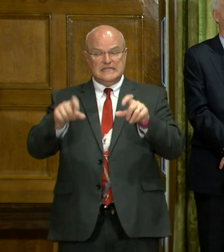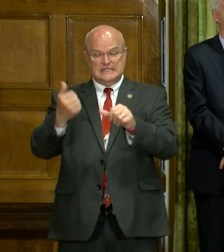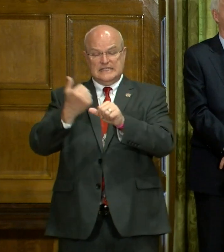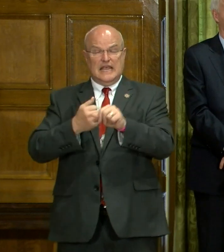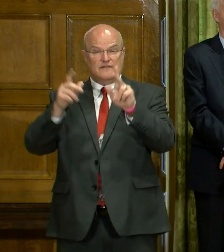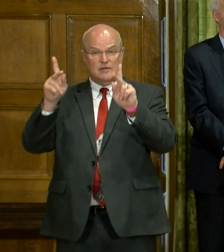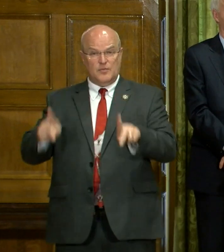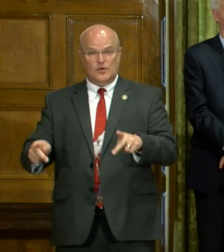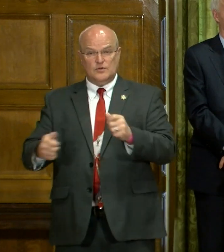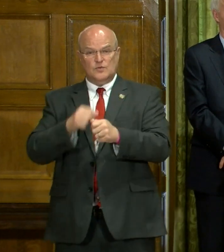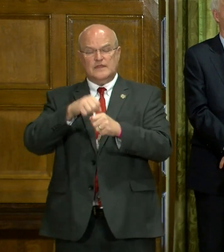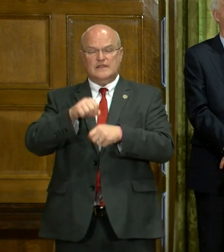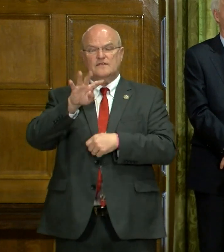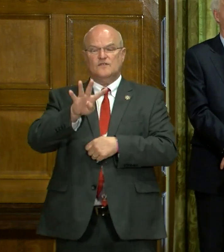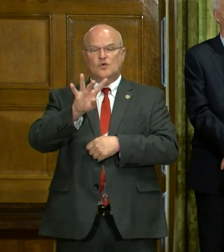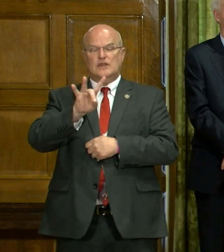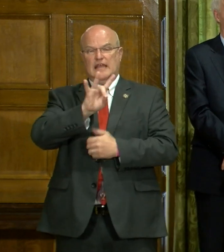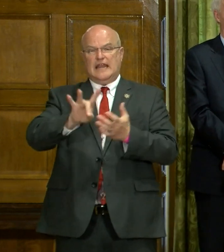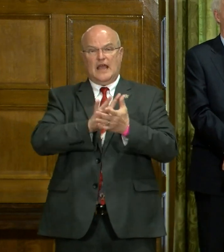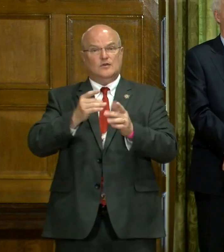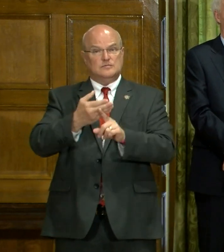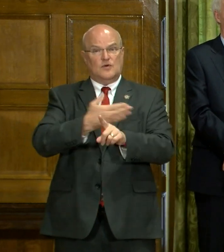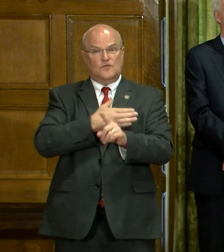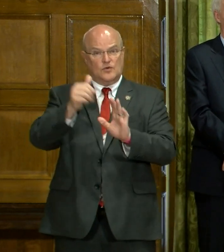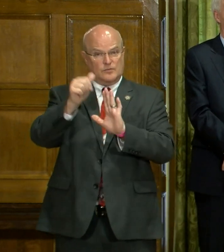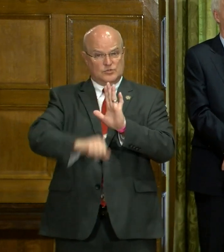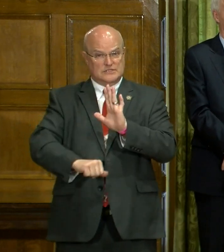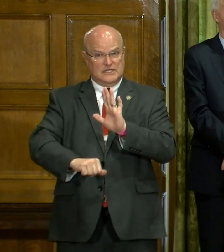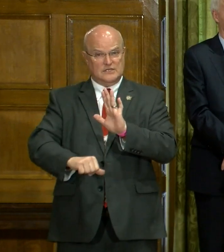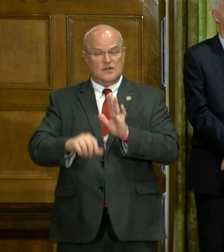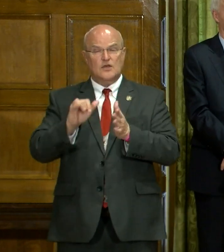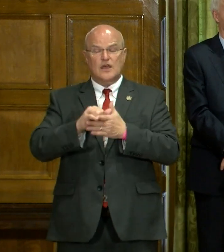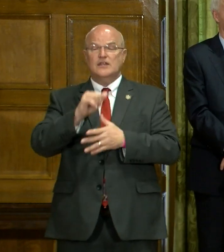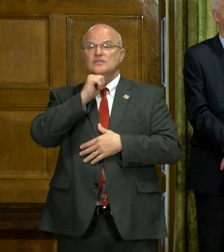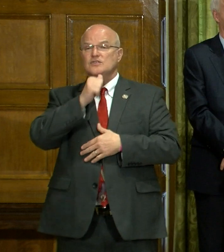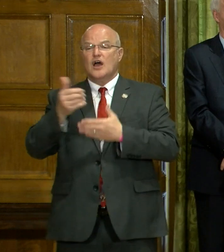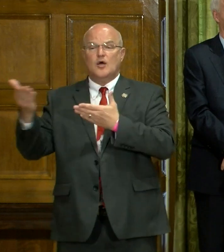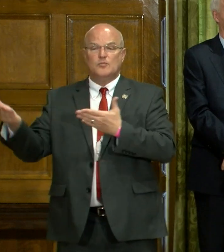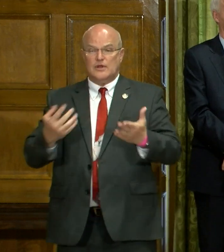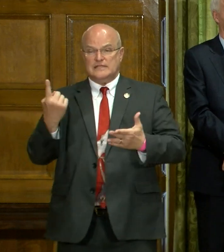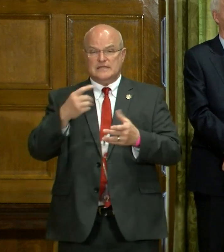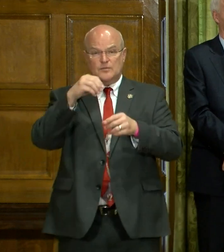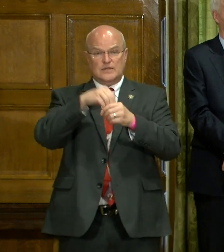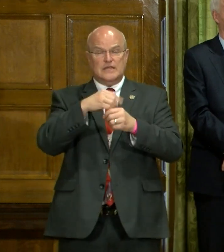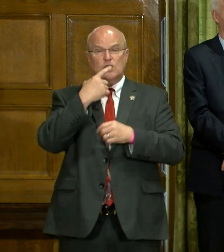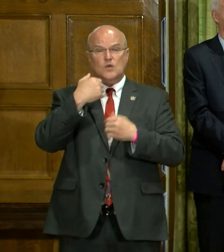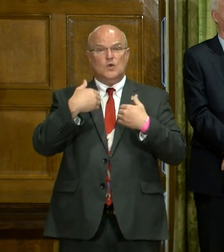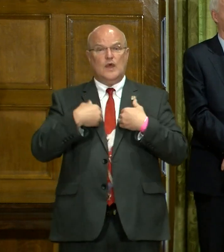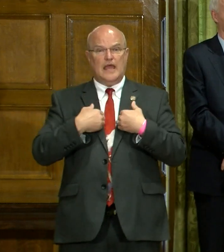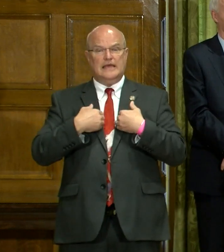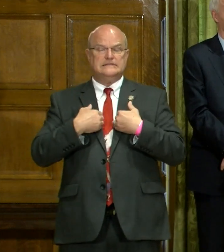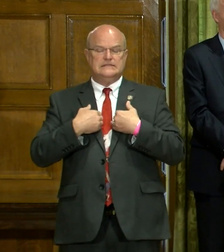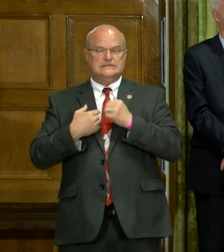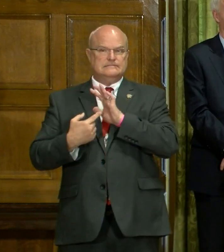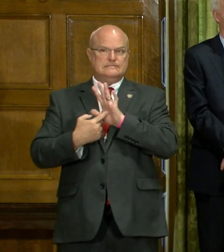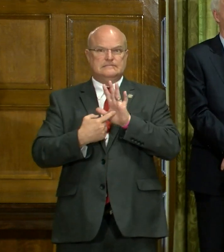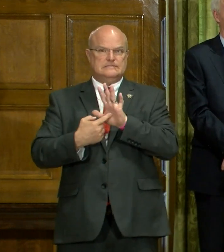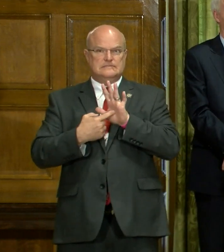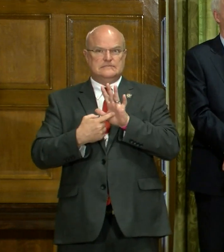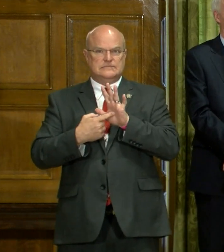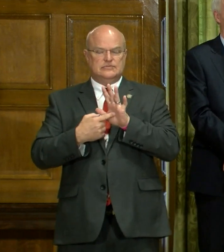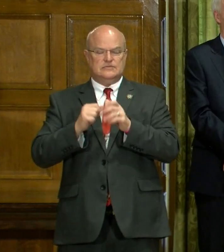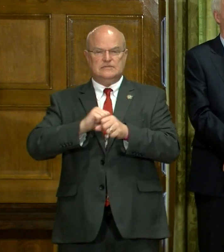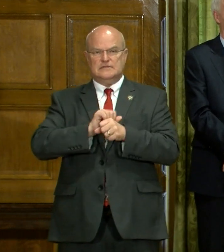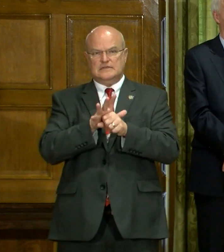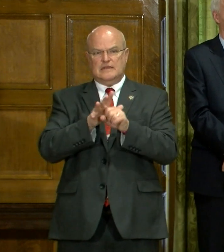each patient within 48 hours of the procedure, so that you're not bringing someone in who has asymptomatic shedding